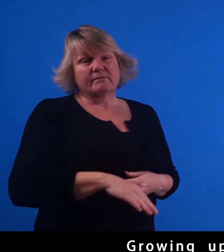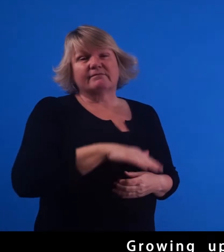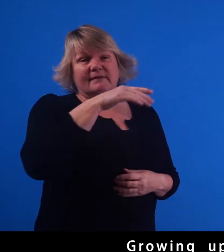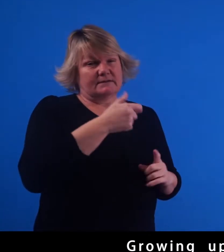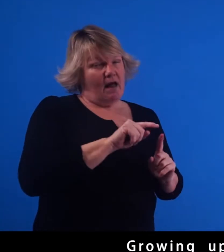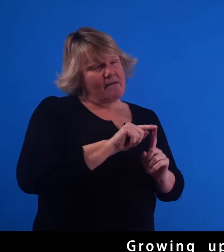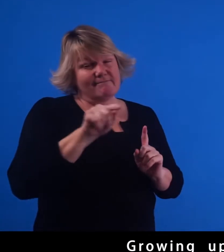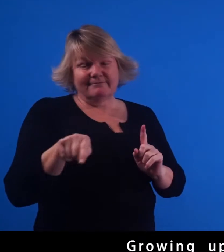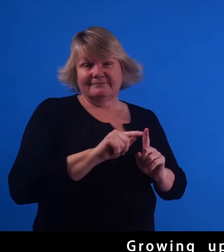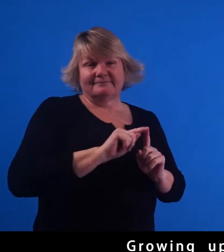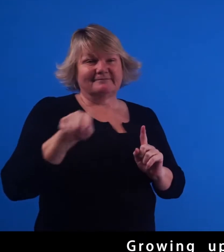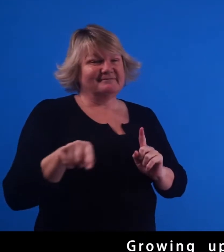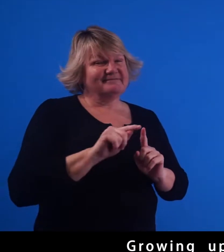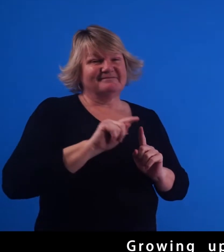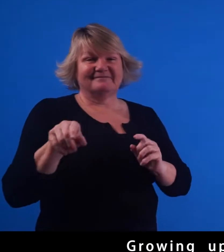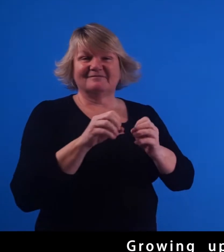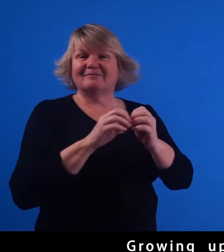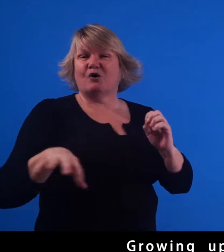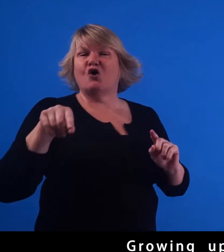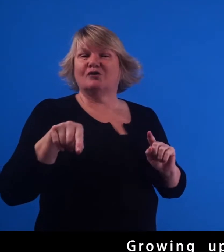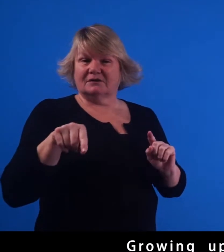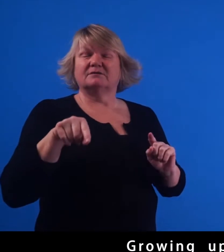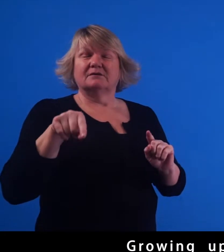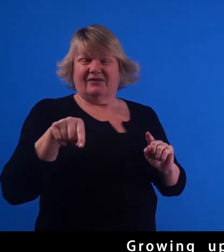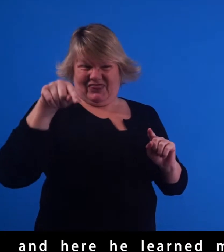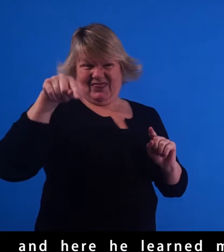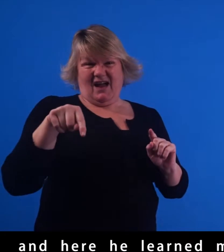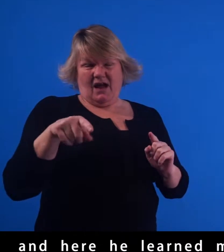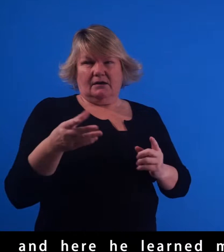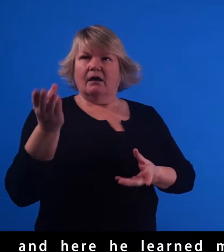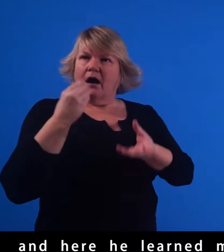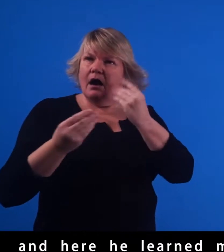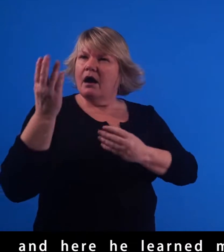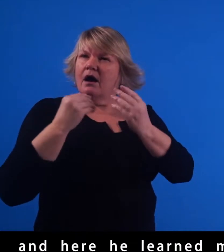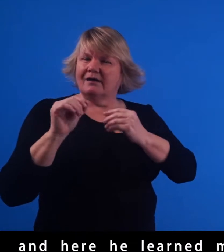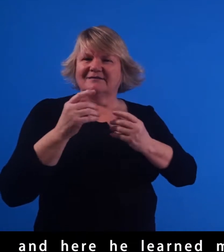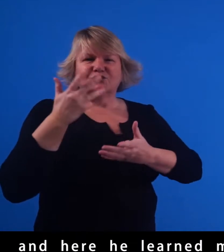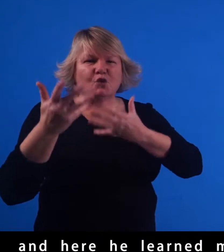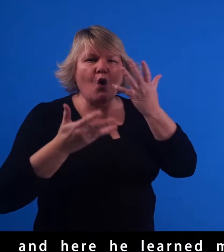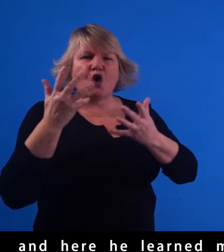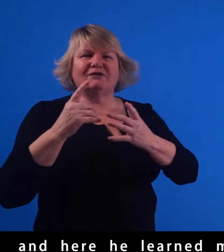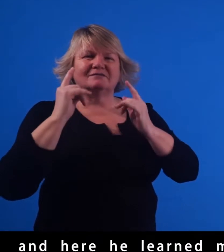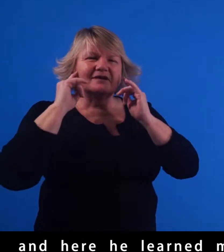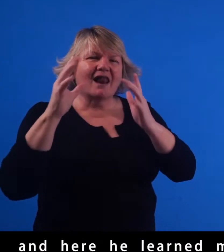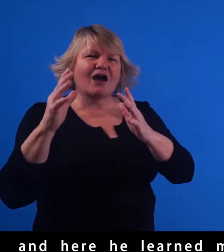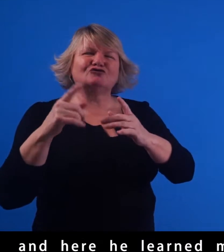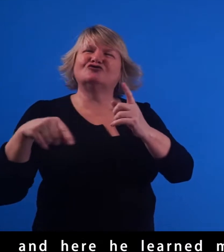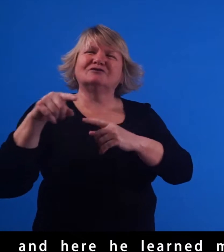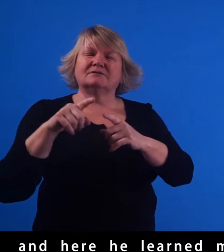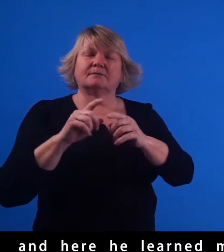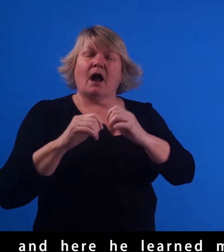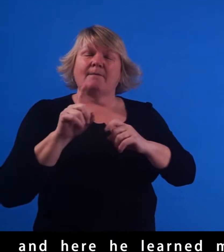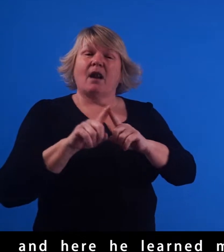Growing up, he continued to spend bouts of time in the Borders, and here he learned many of the tales and